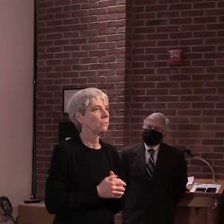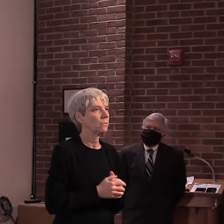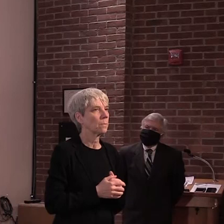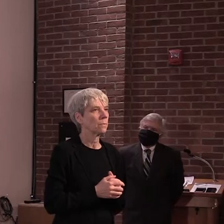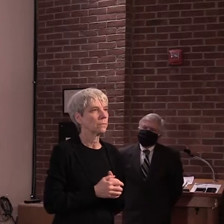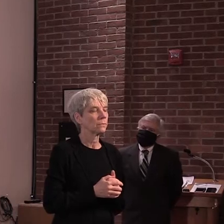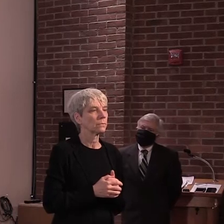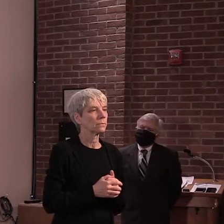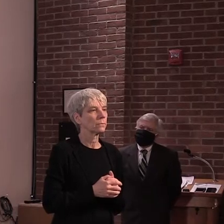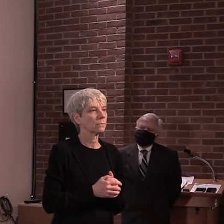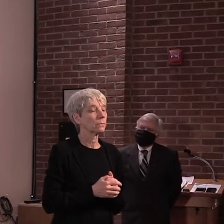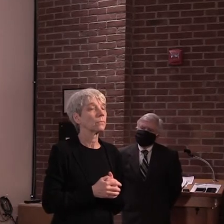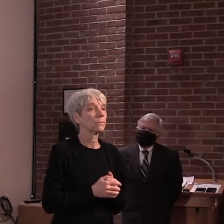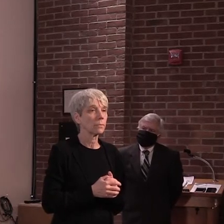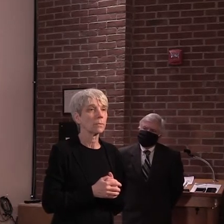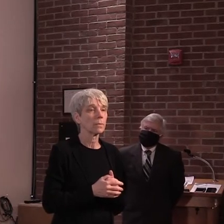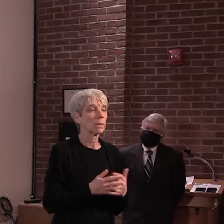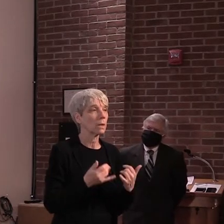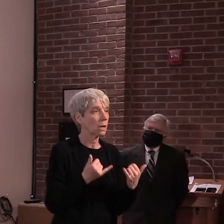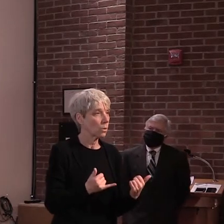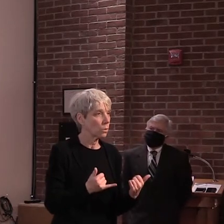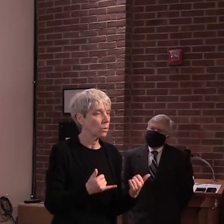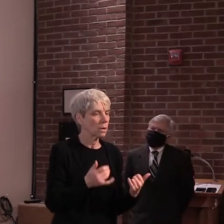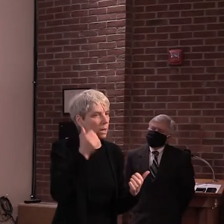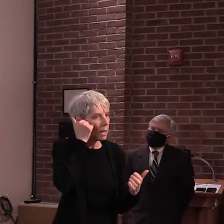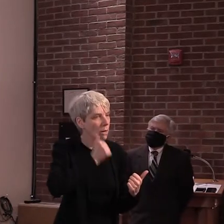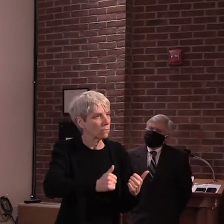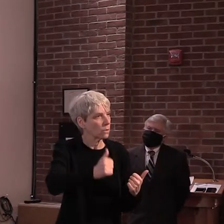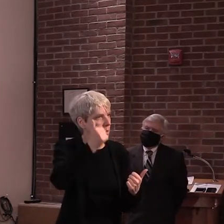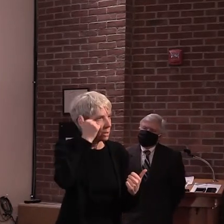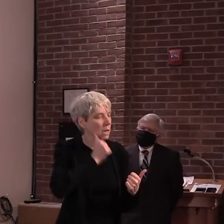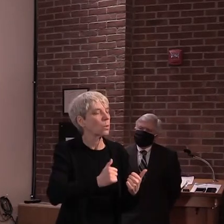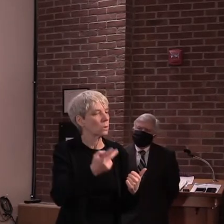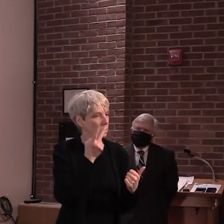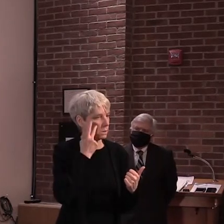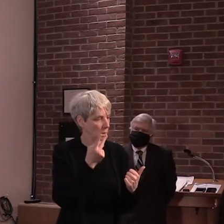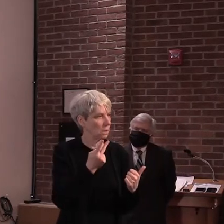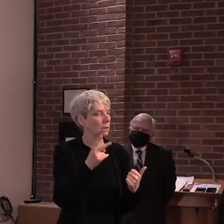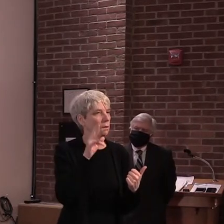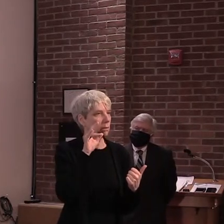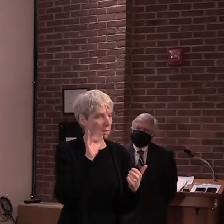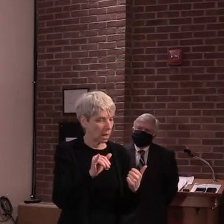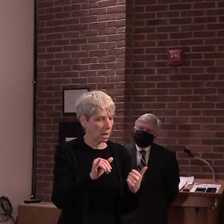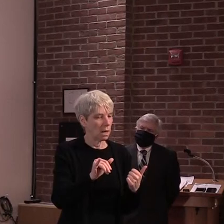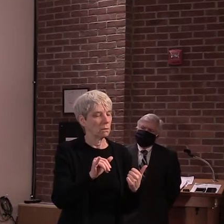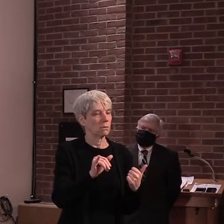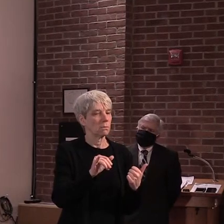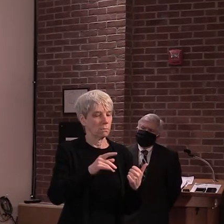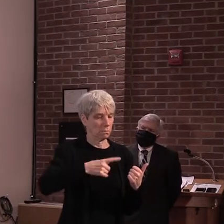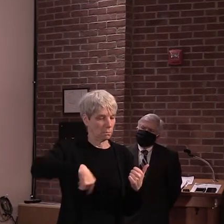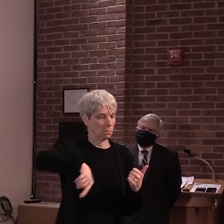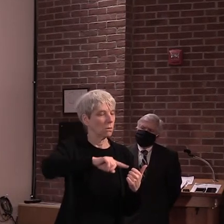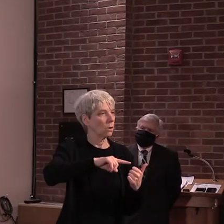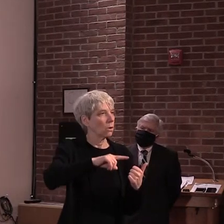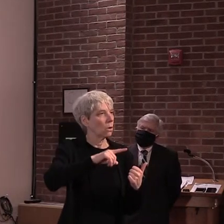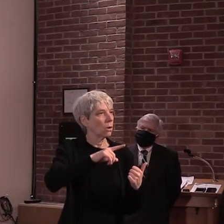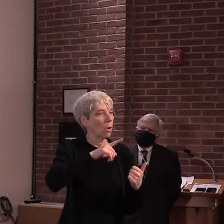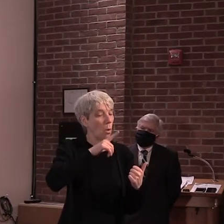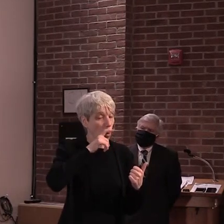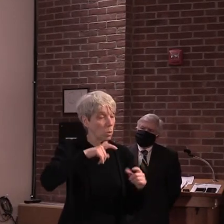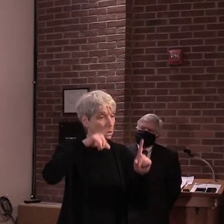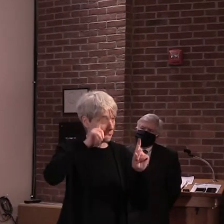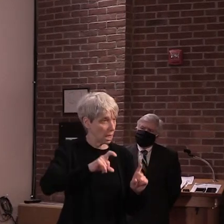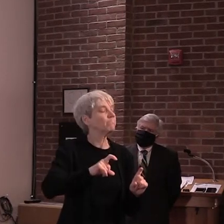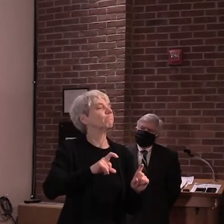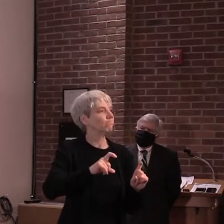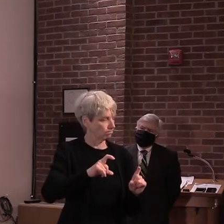We continue on a daily basis to show that about 1 in 5 individuals actually have symptoms